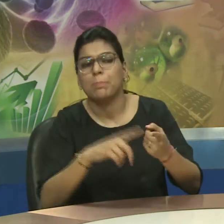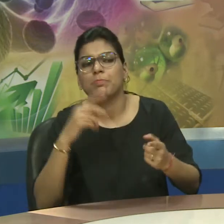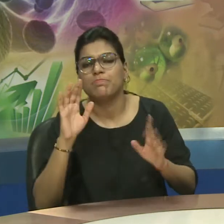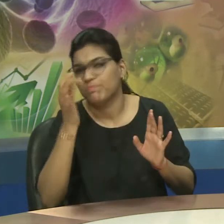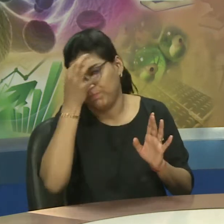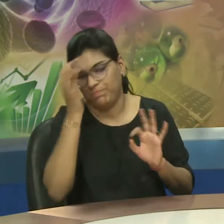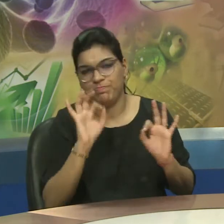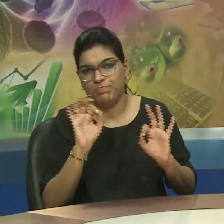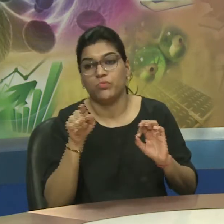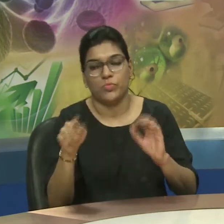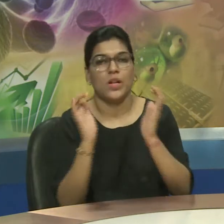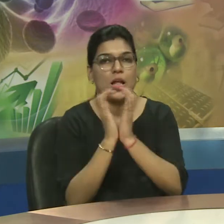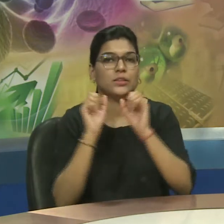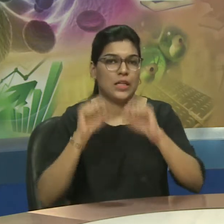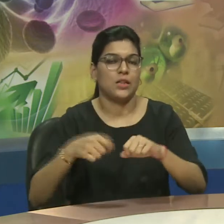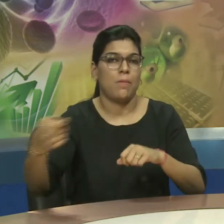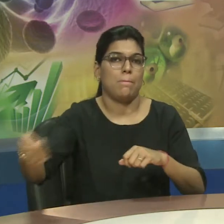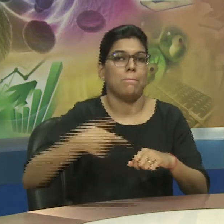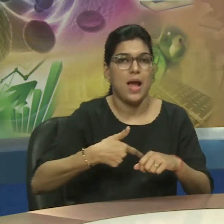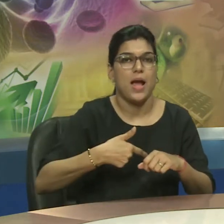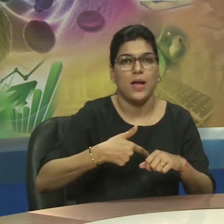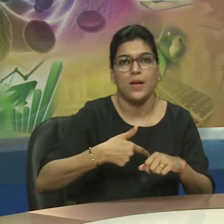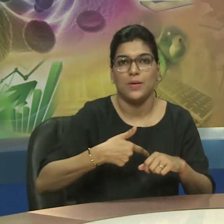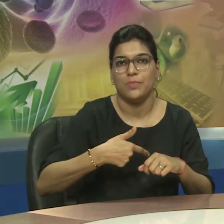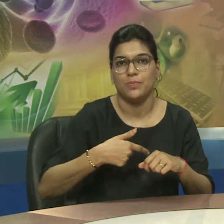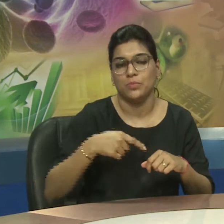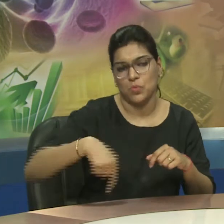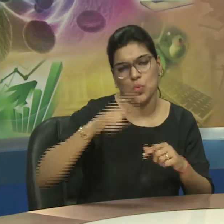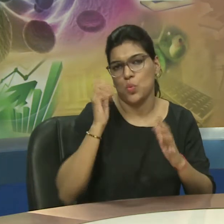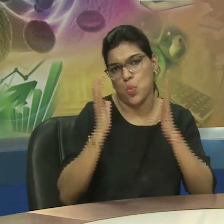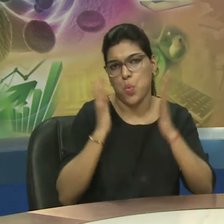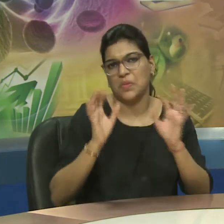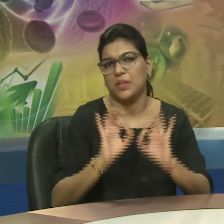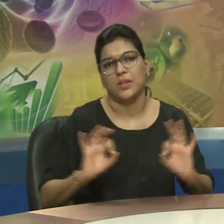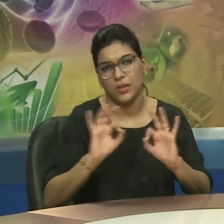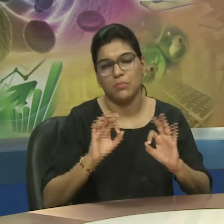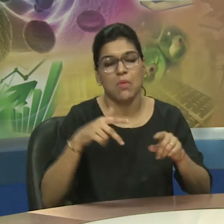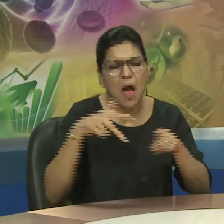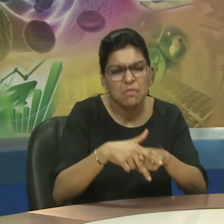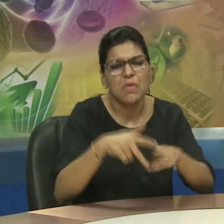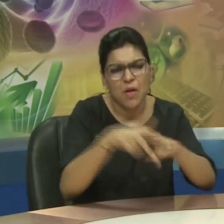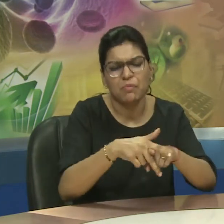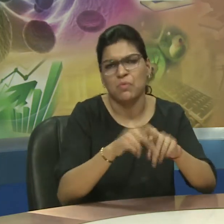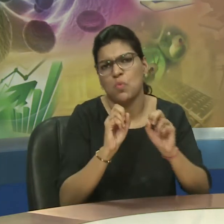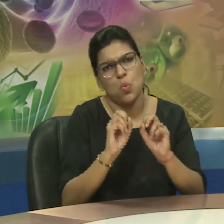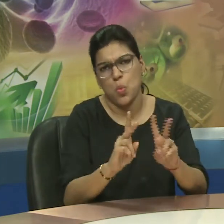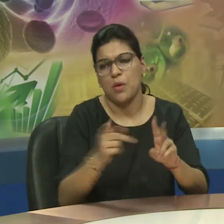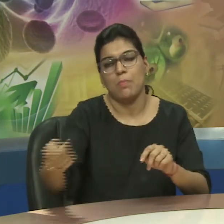of the insured. The sum assured becomes due for payment at the